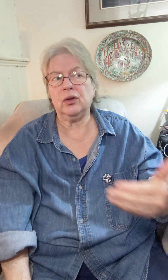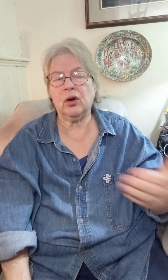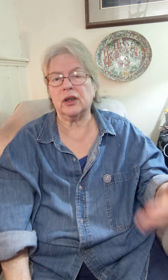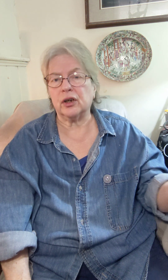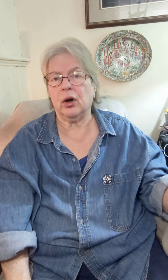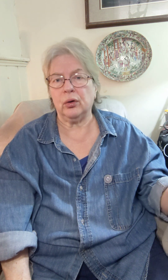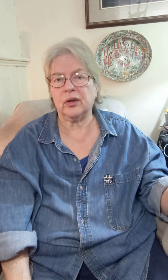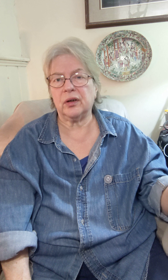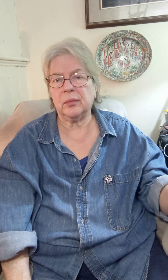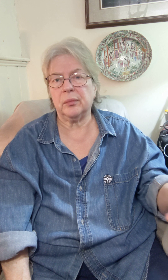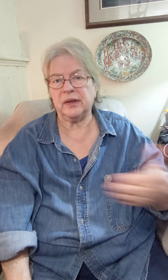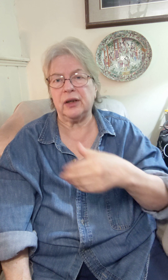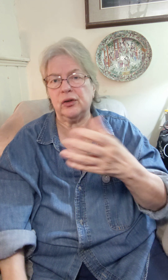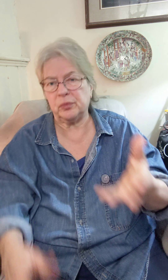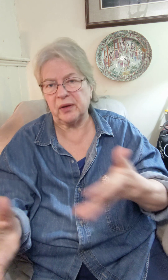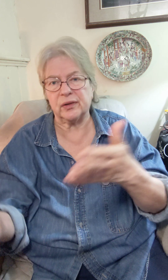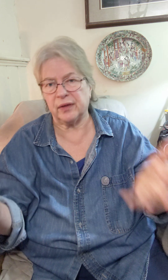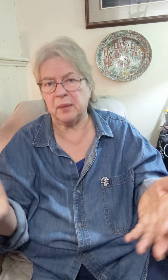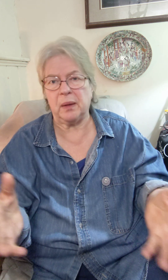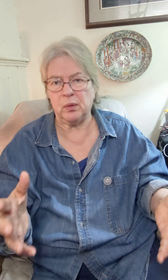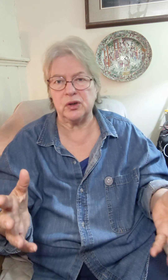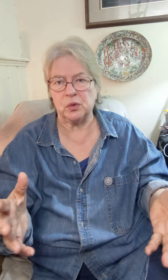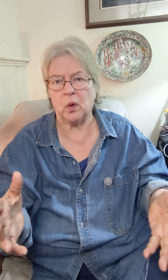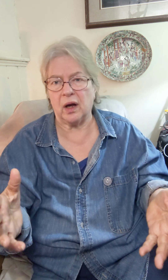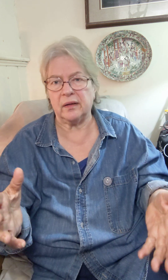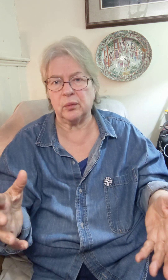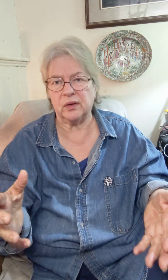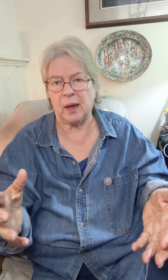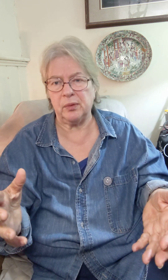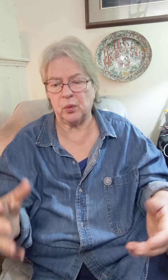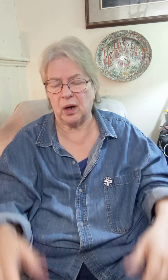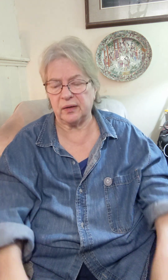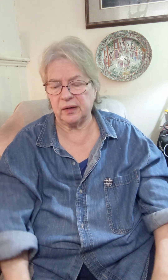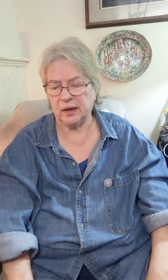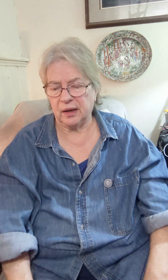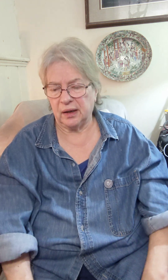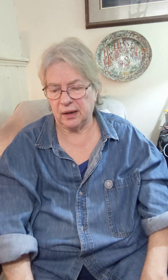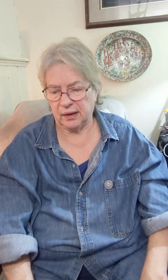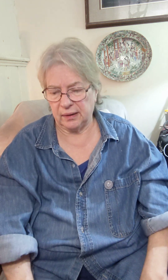call it a Coke, but then you specify maybe what you want, what type you want.